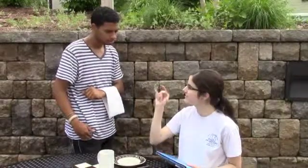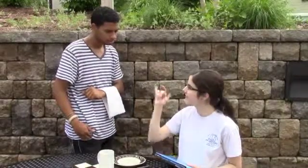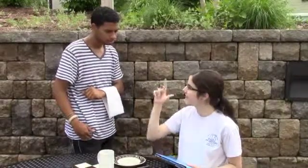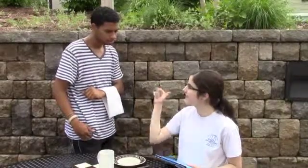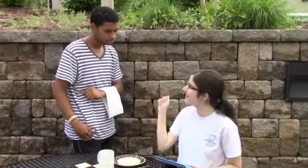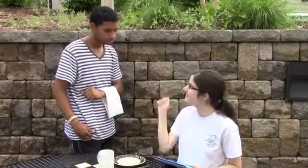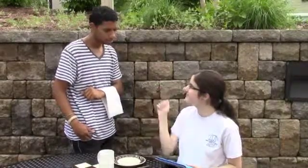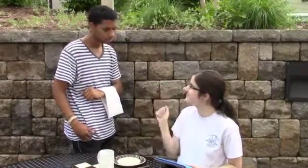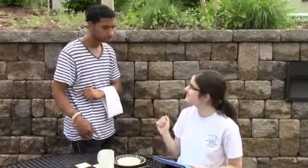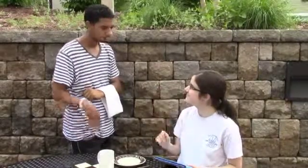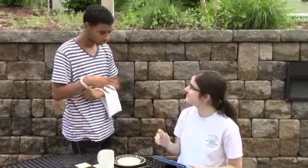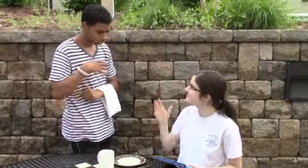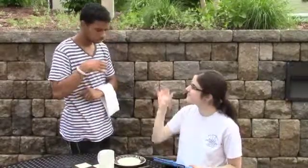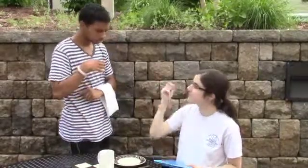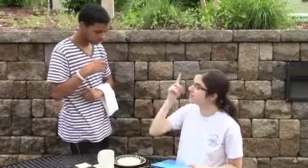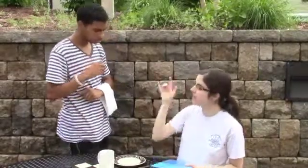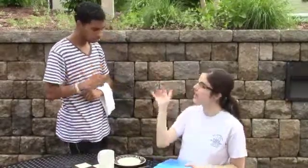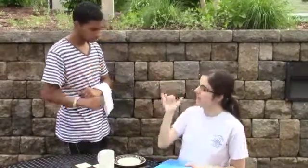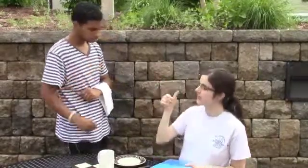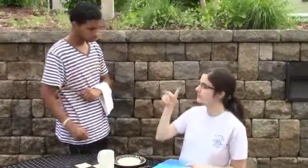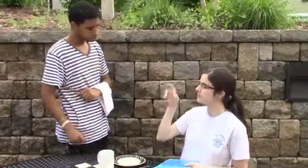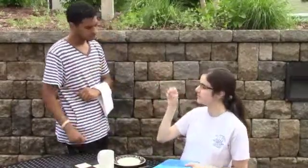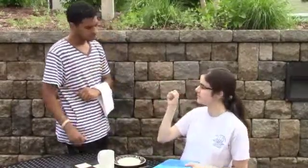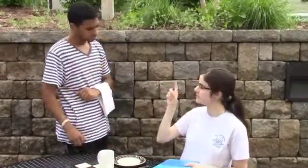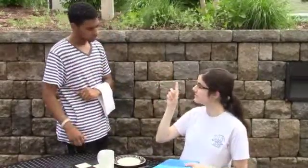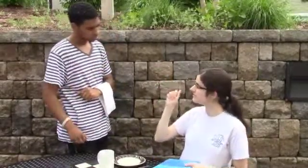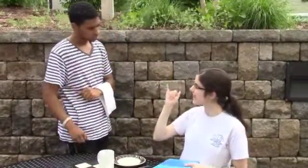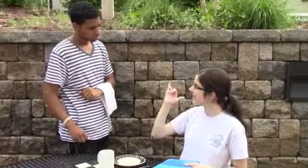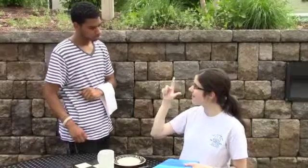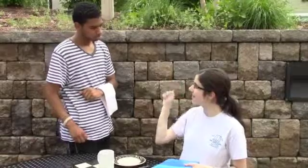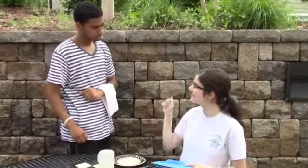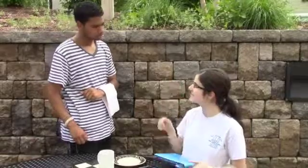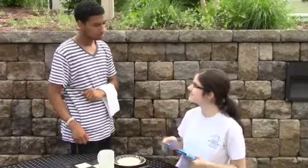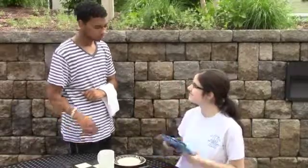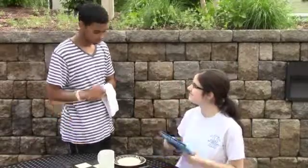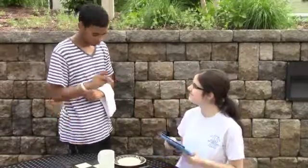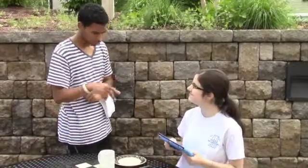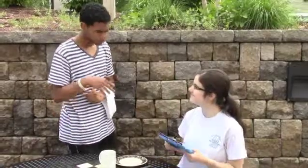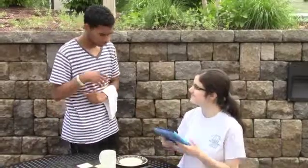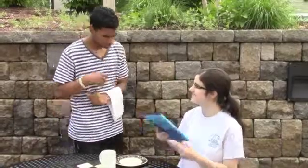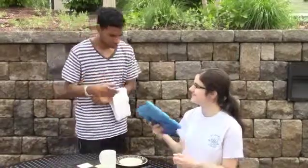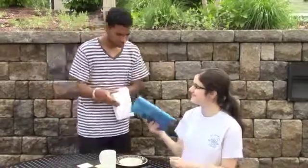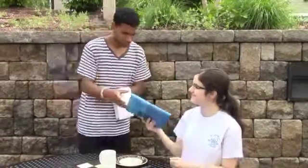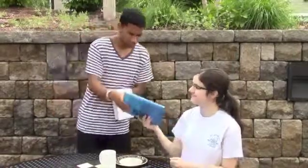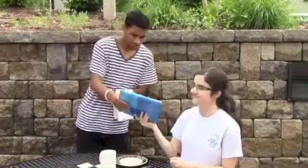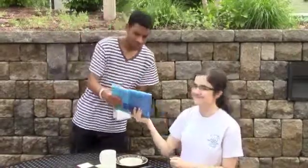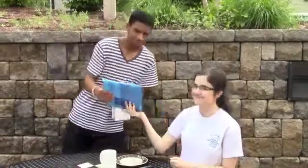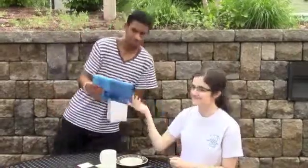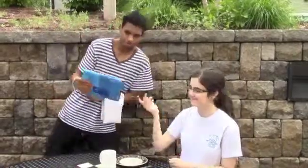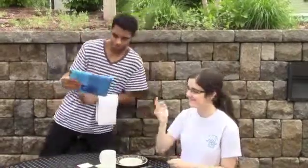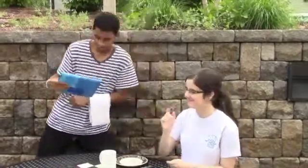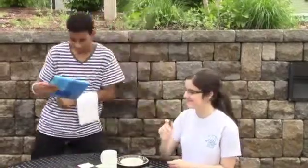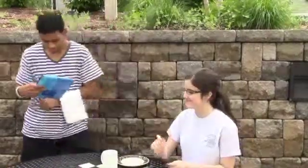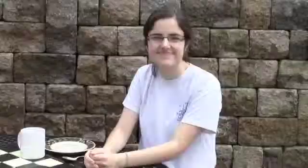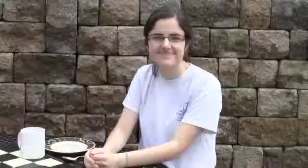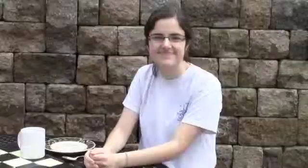I'd like to have your tortillas. And I'd like them made like a quesadilla. Sure.